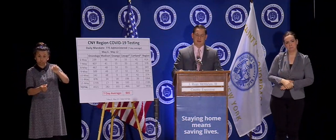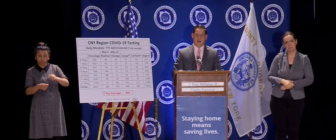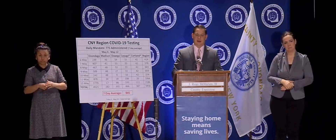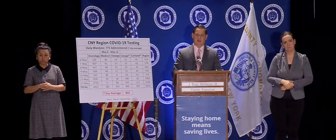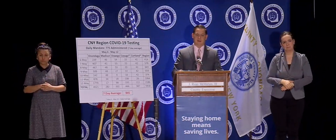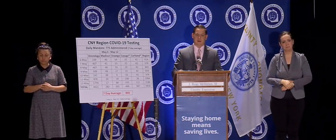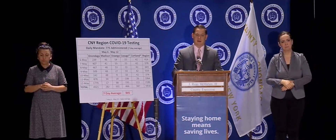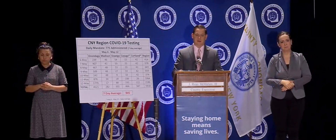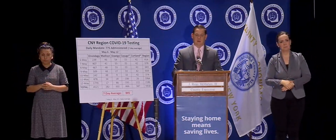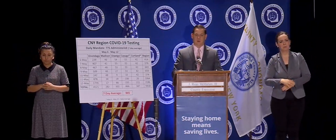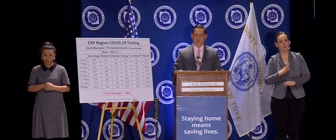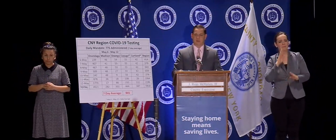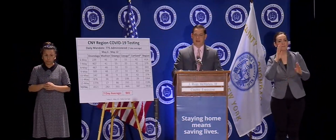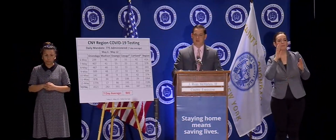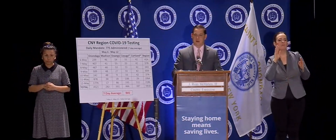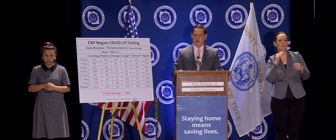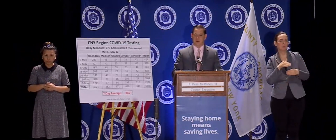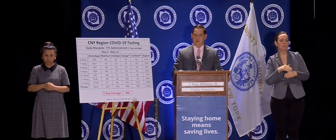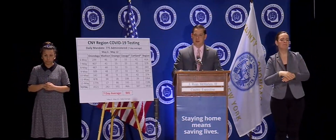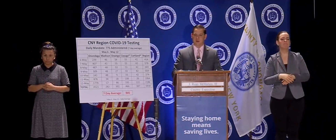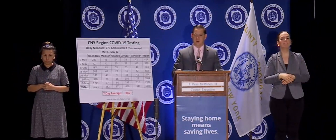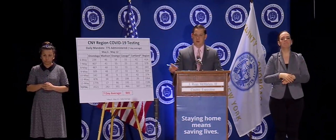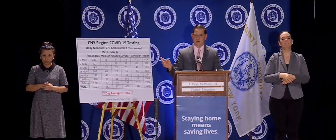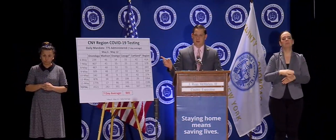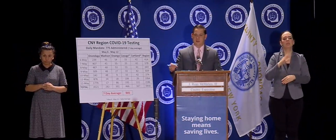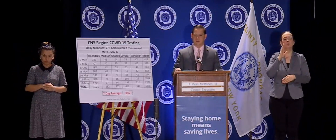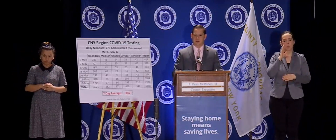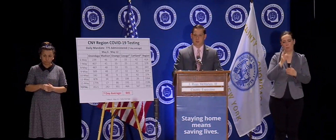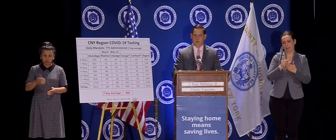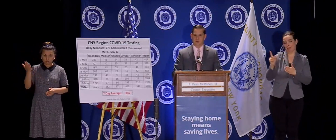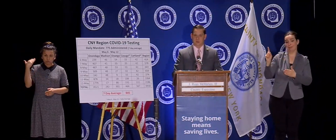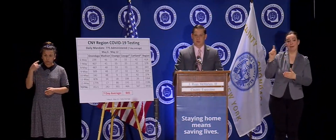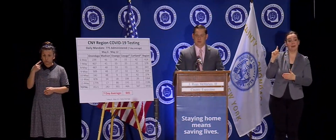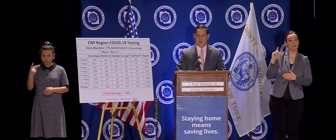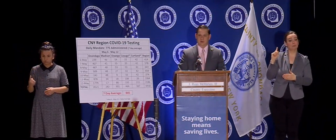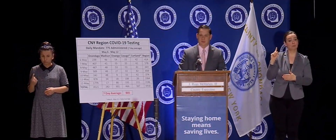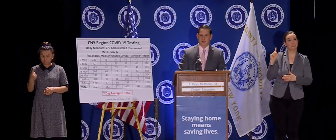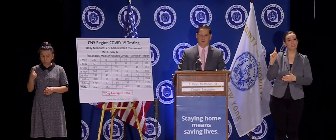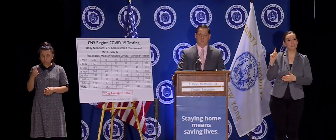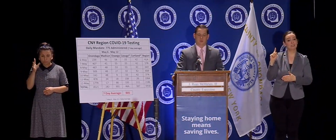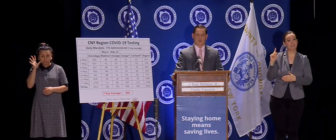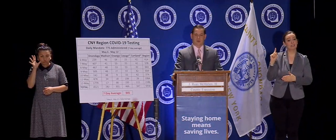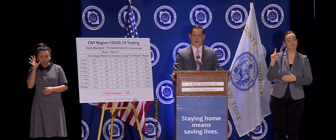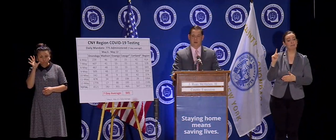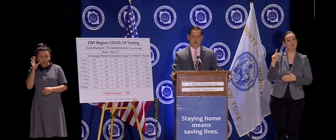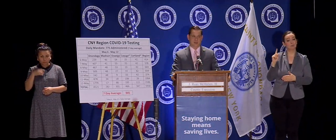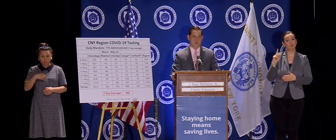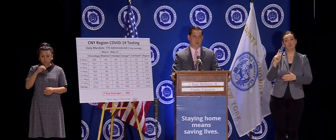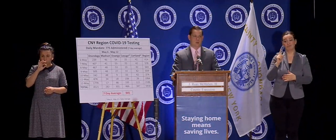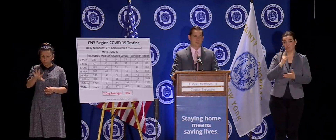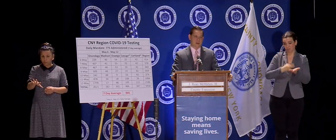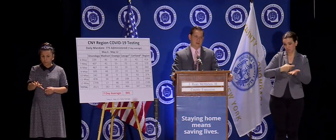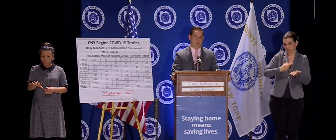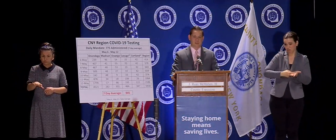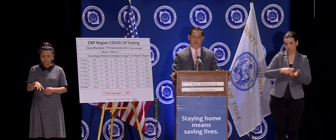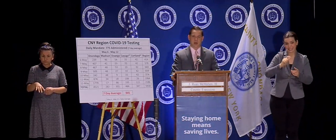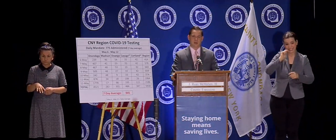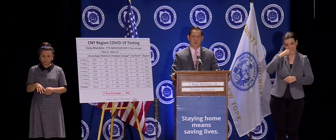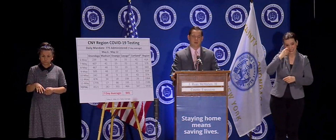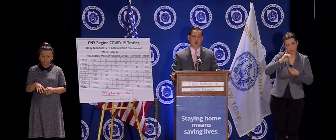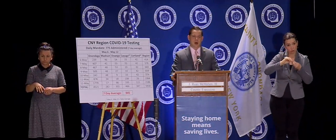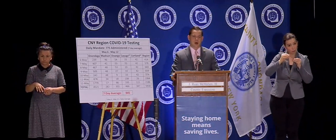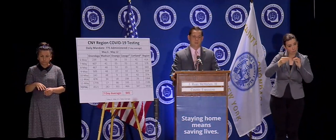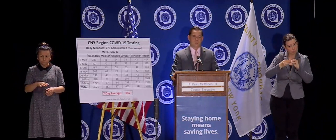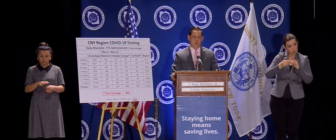getting, and again, when was it? Last Friday I was telling you all we're going to hit our testing numbers. And I was saying we'll do 3,800 tests by Wednesday. I think I said